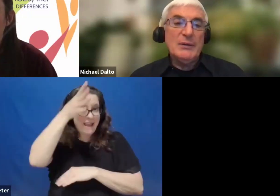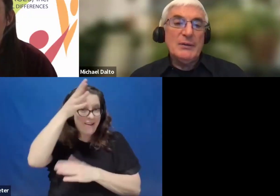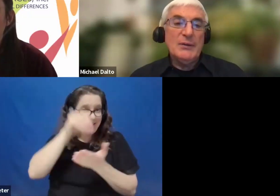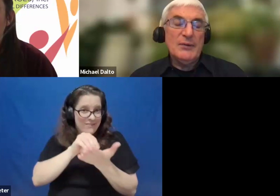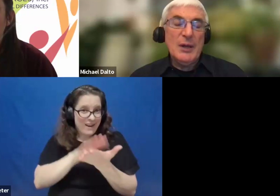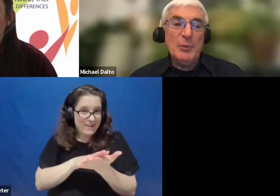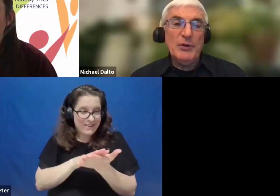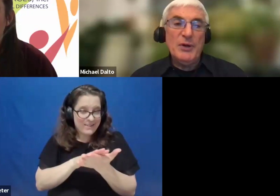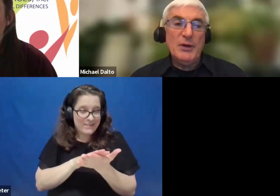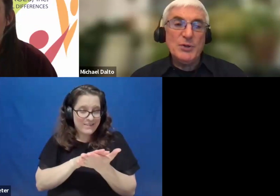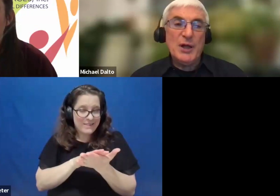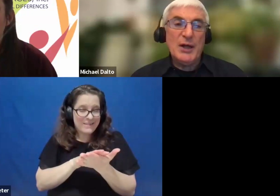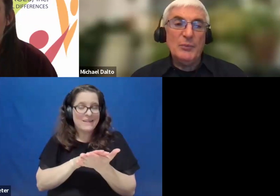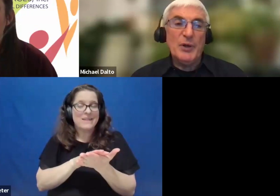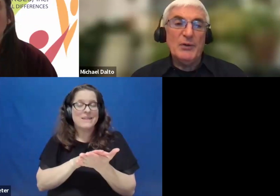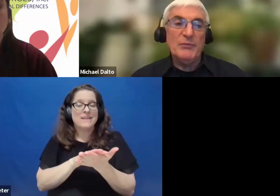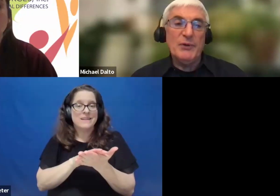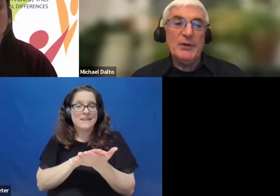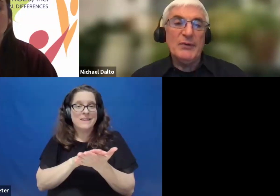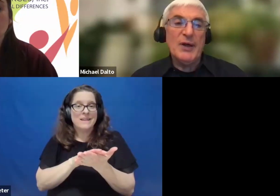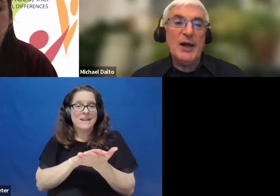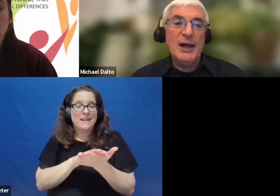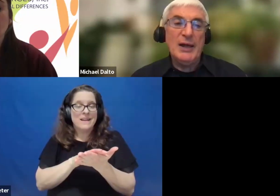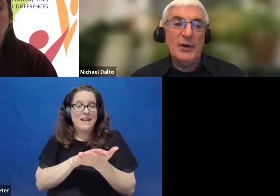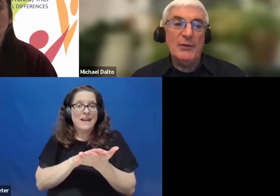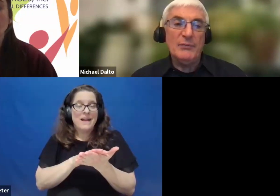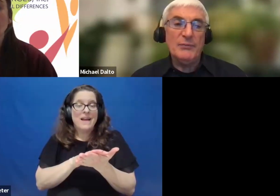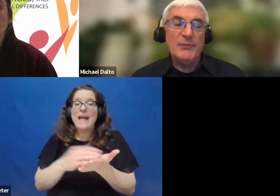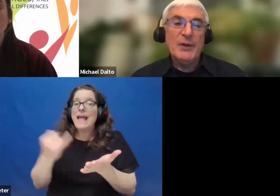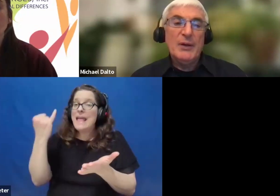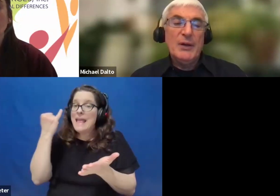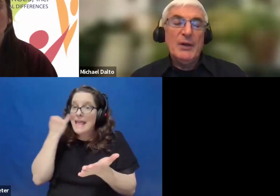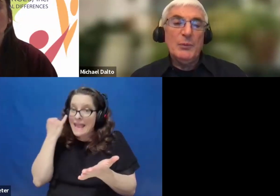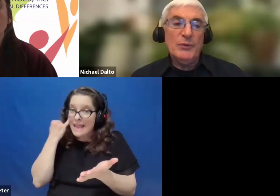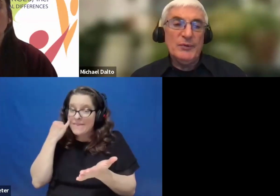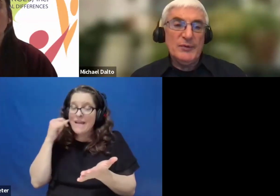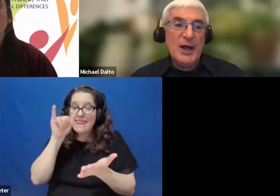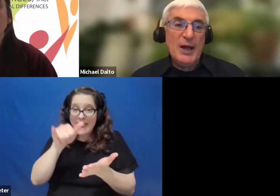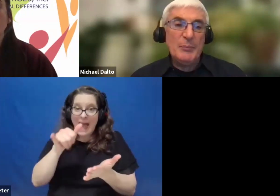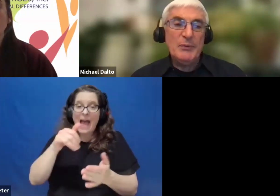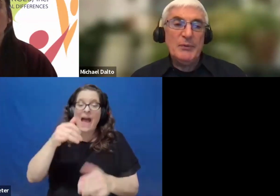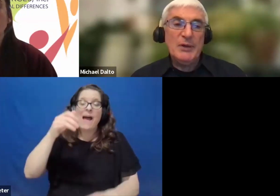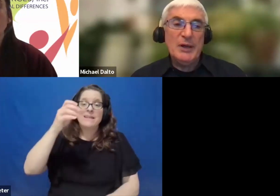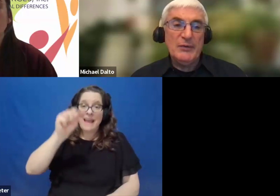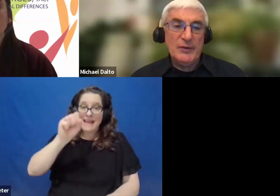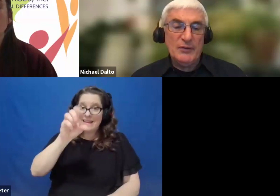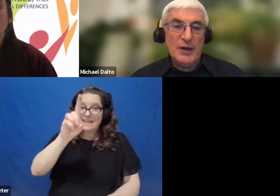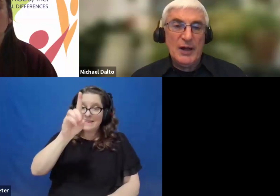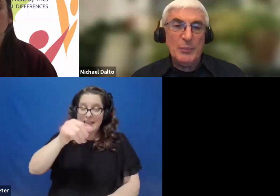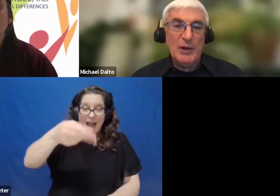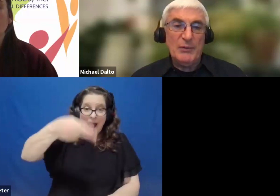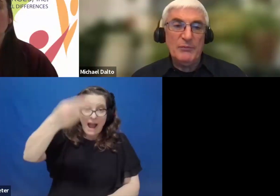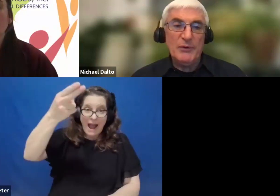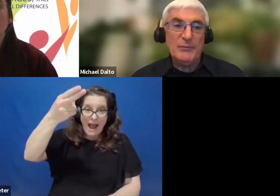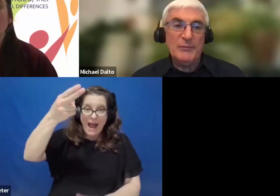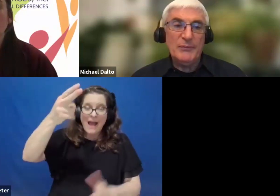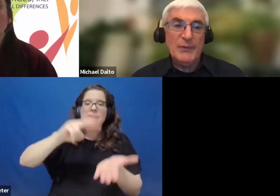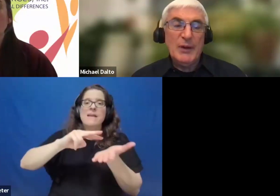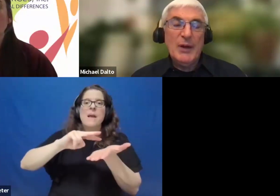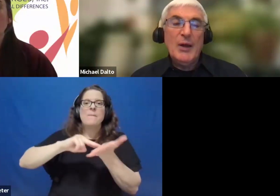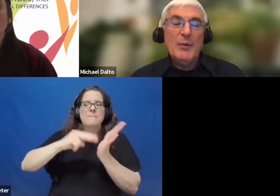the disabled adult child benefit is high enough, it will stop the SSI